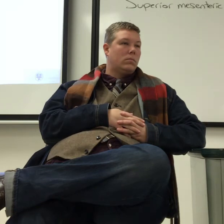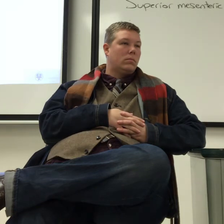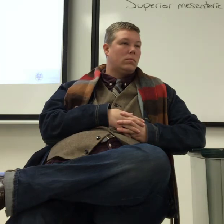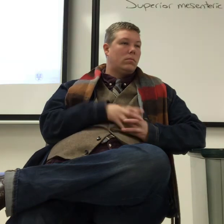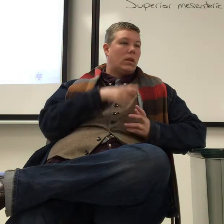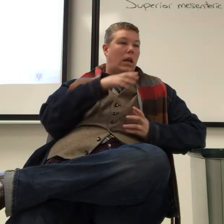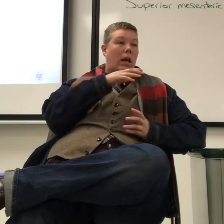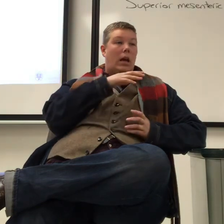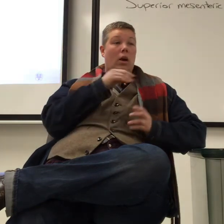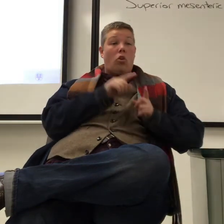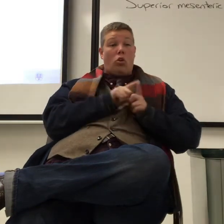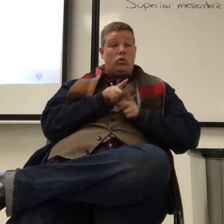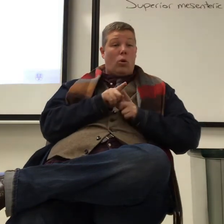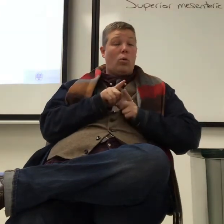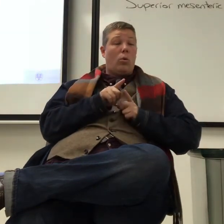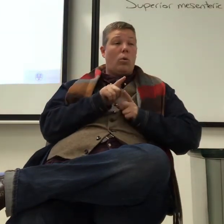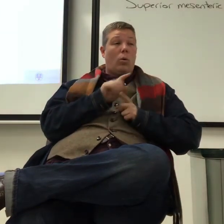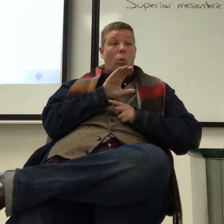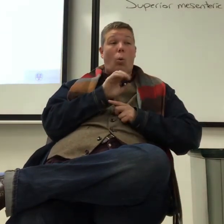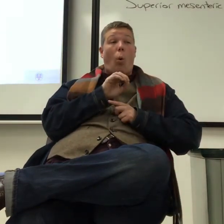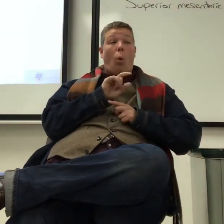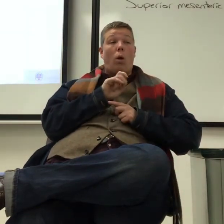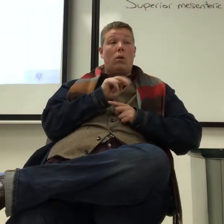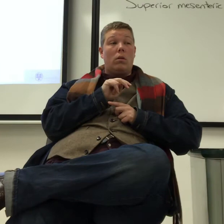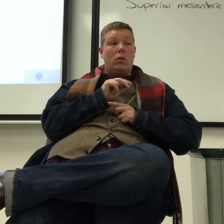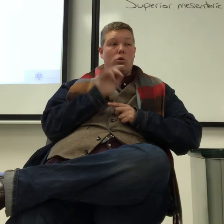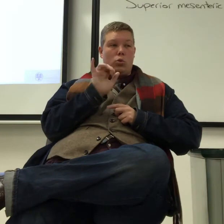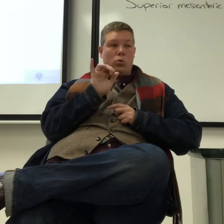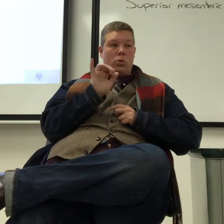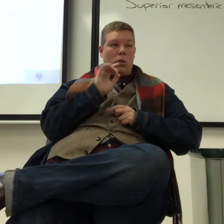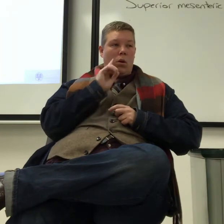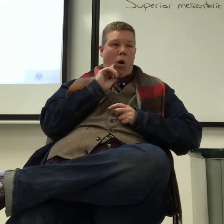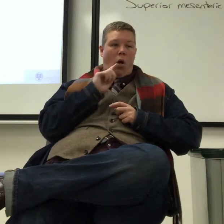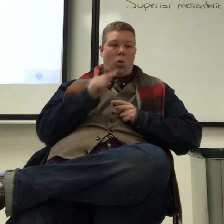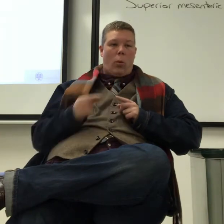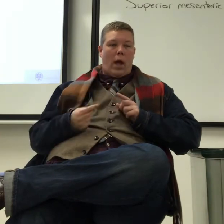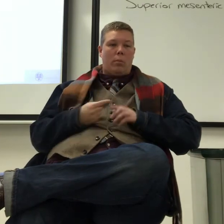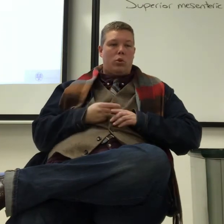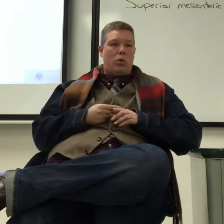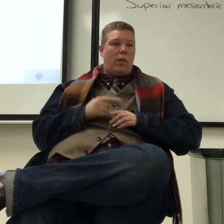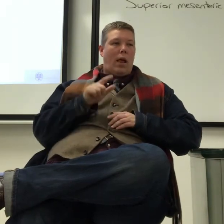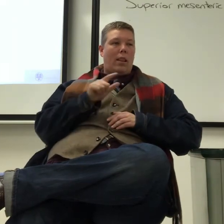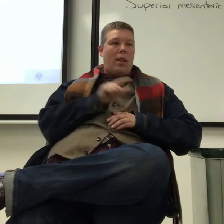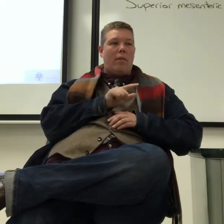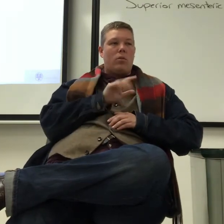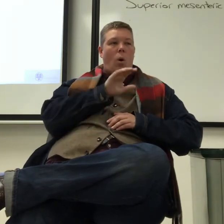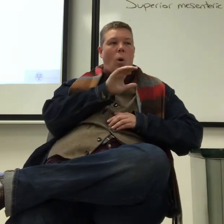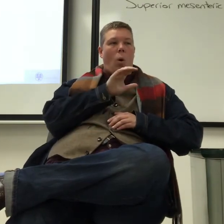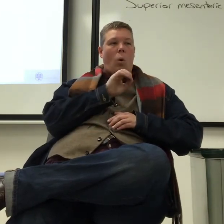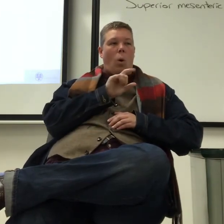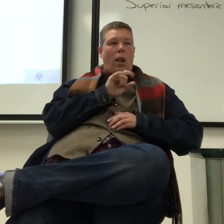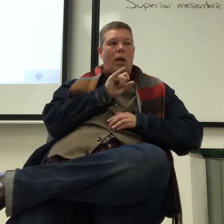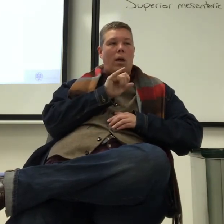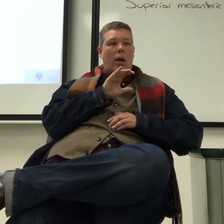And also colon, all the way up to the left colic flexure.